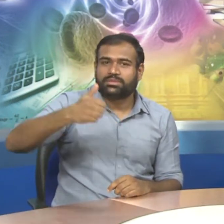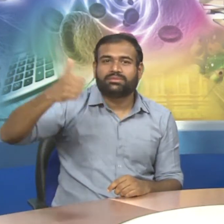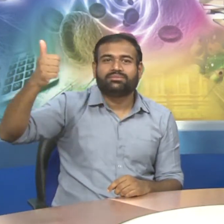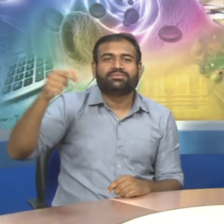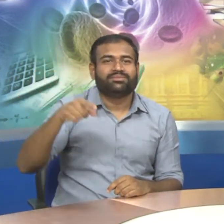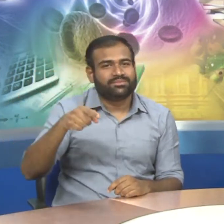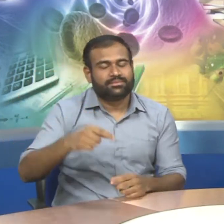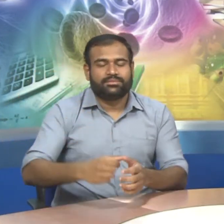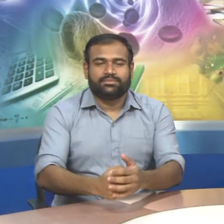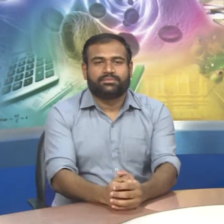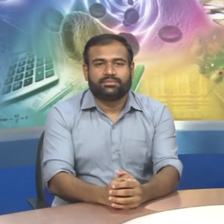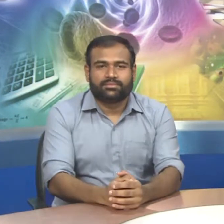time.